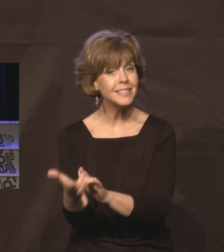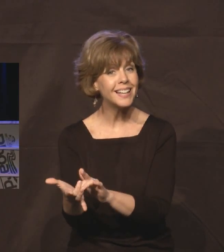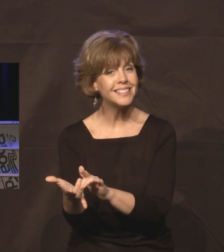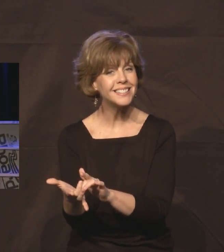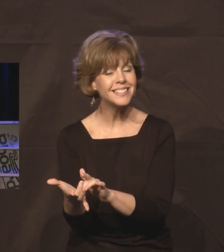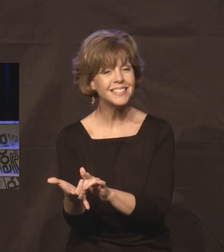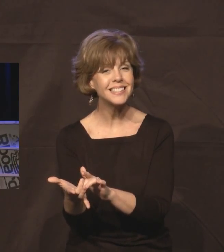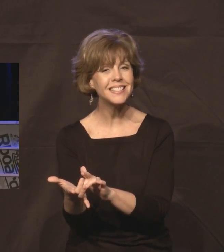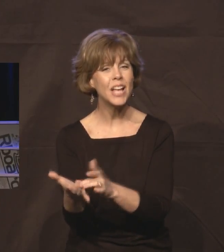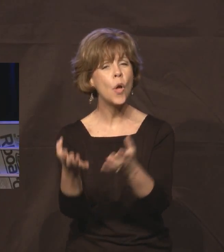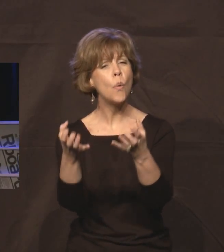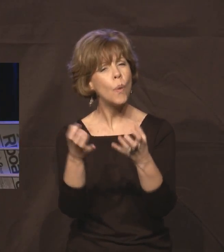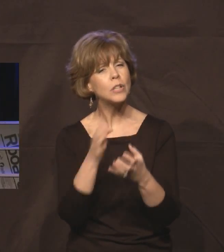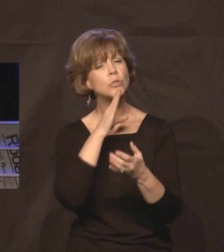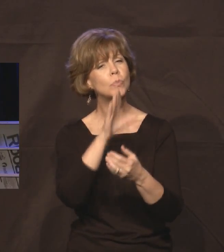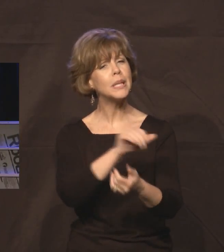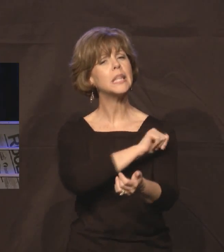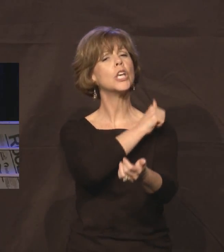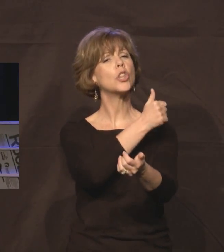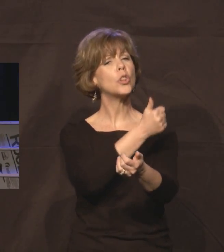he wants to be the authority in your life.